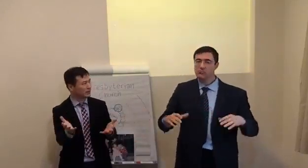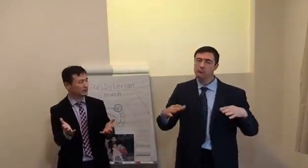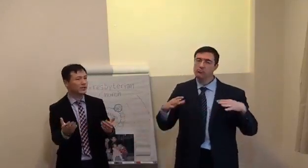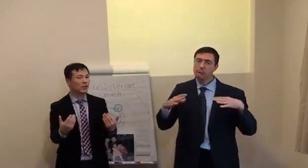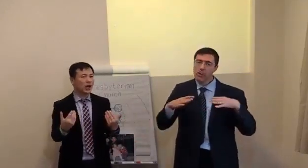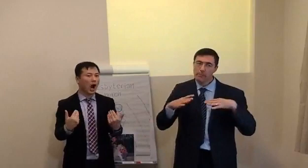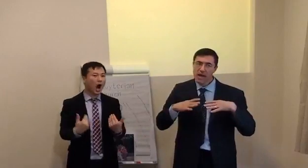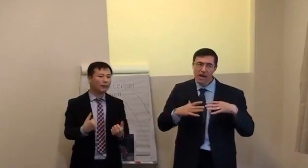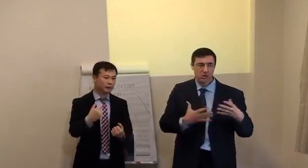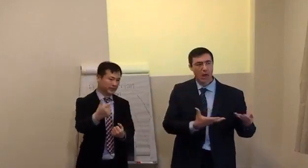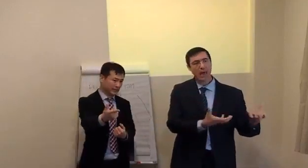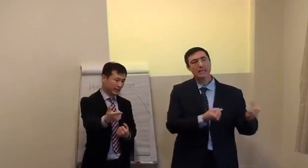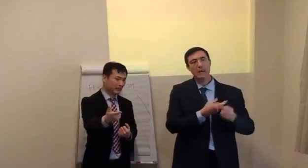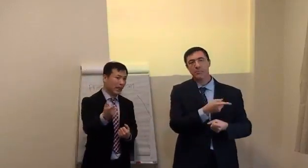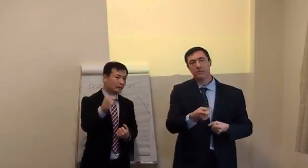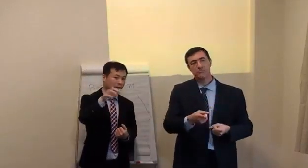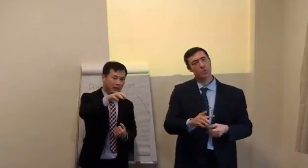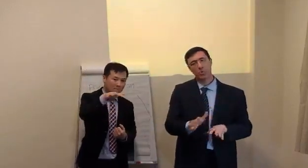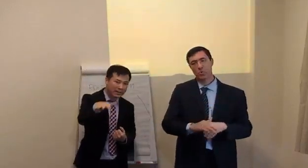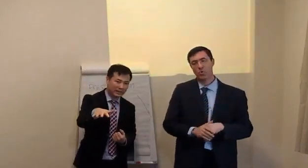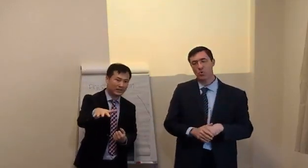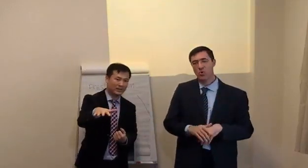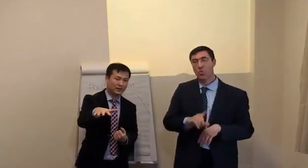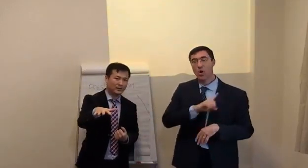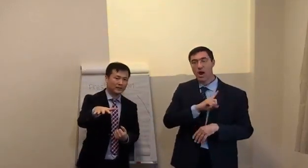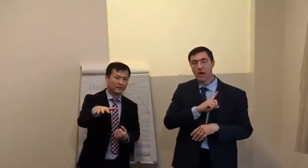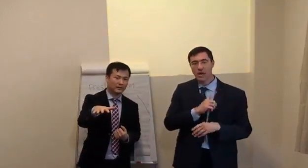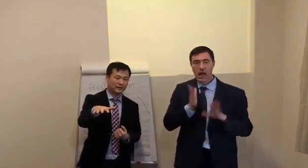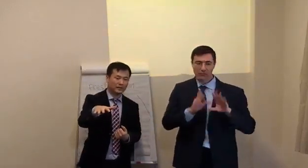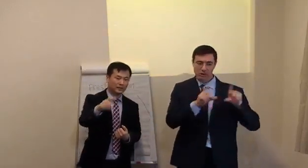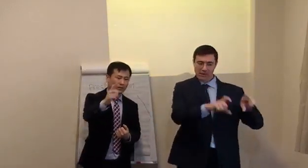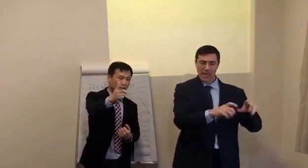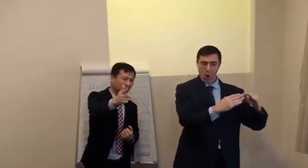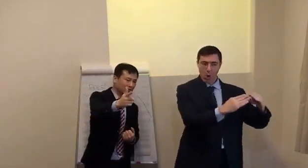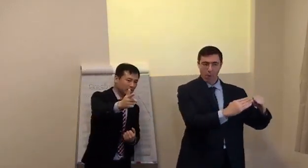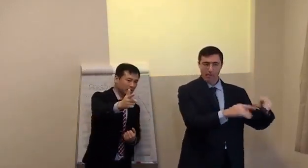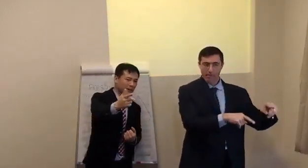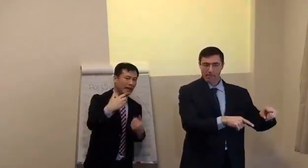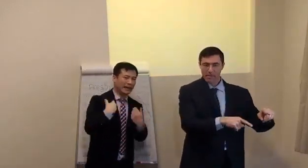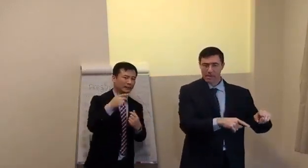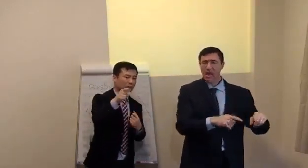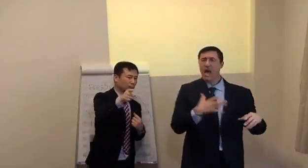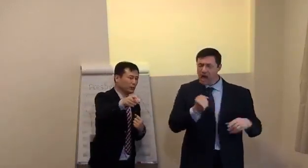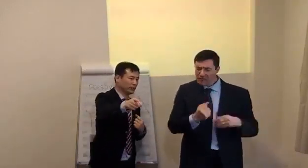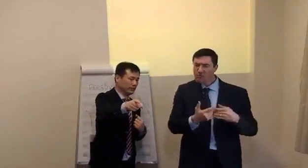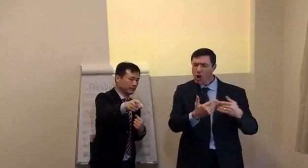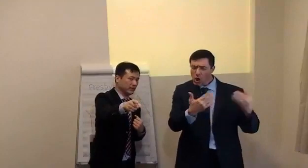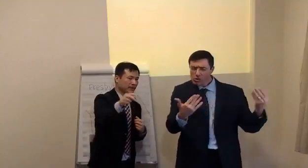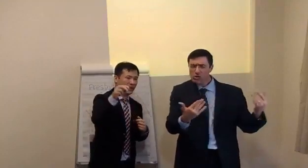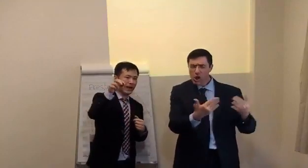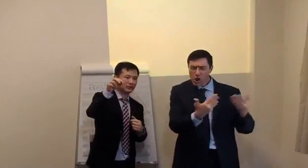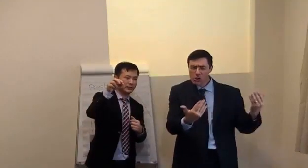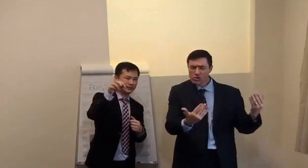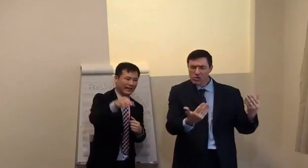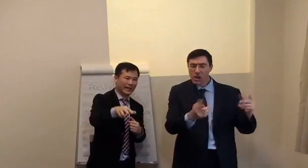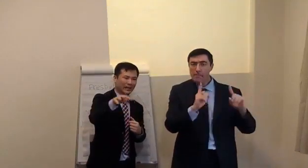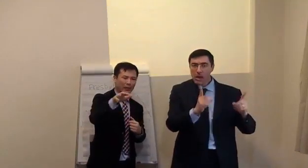them. How to see? Actually, there are many very good questions. I have to approach them. They are actually staying at